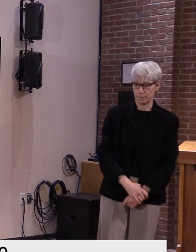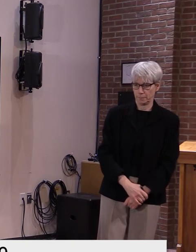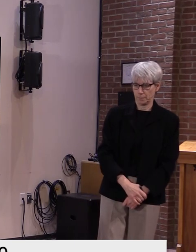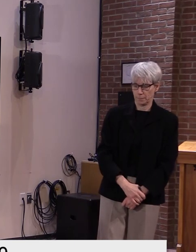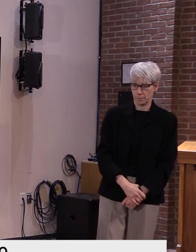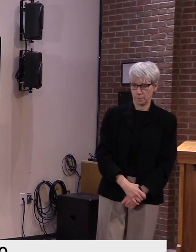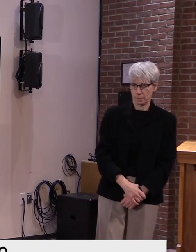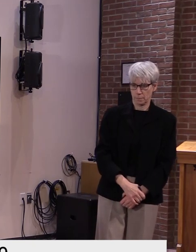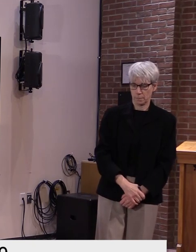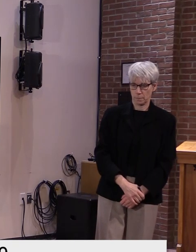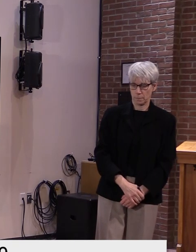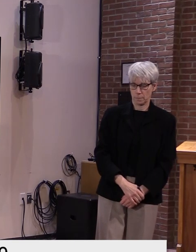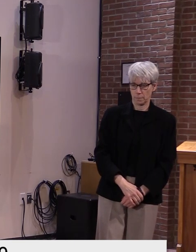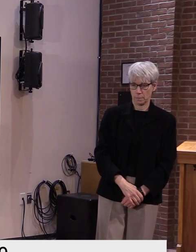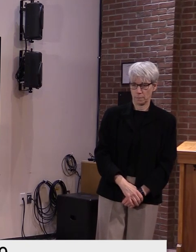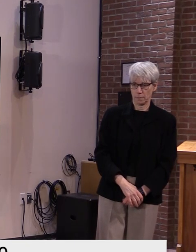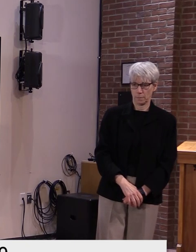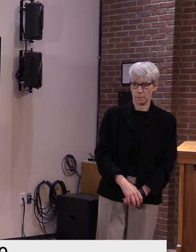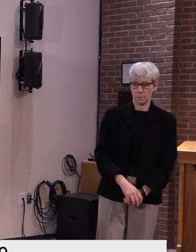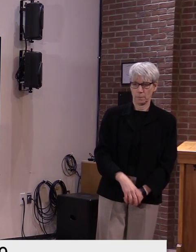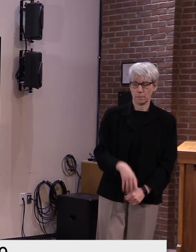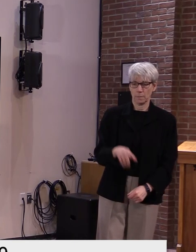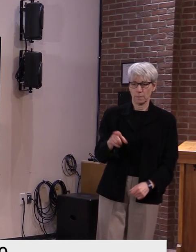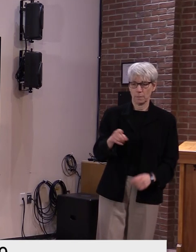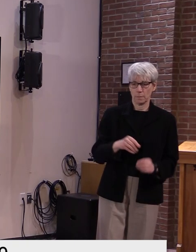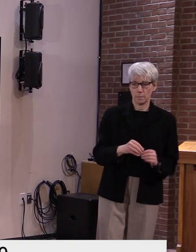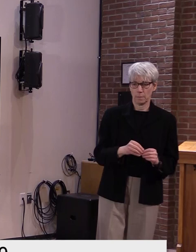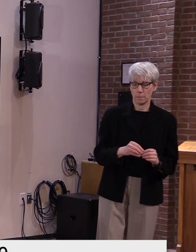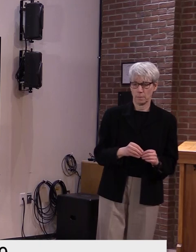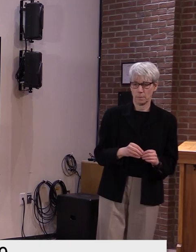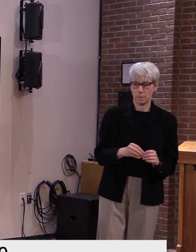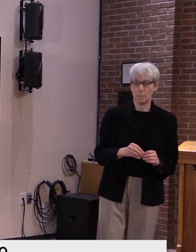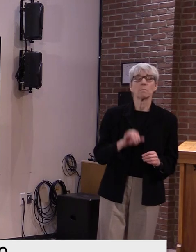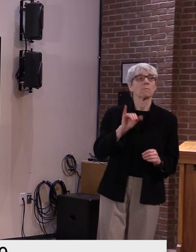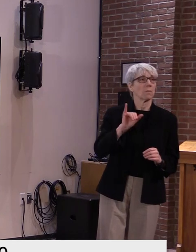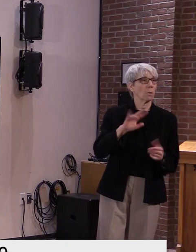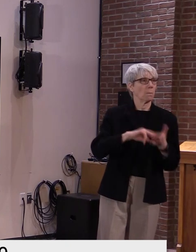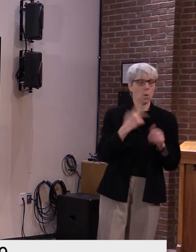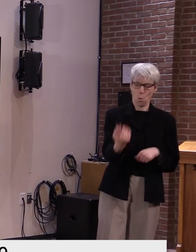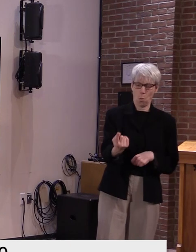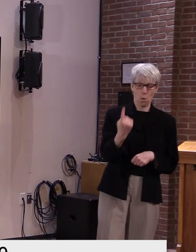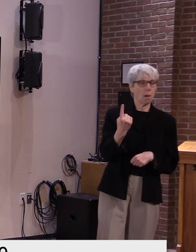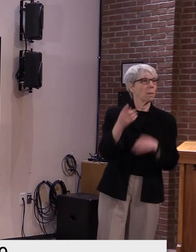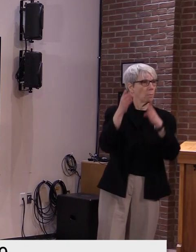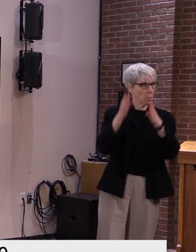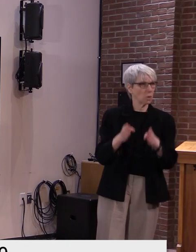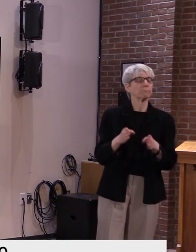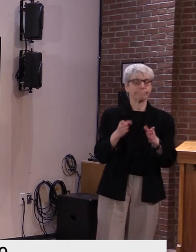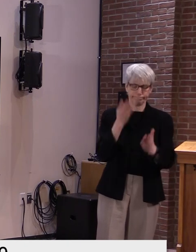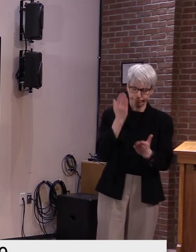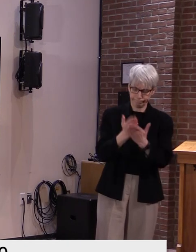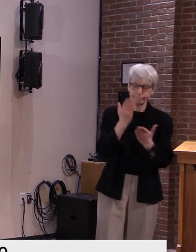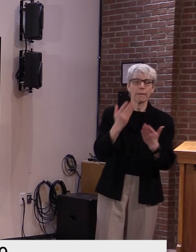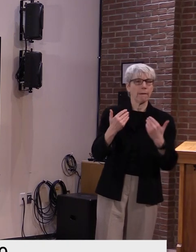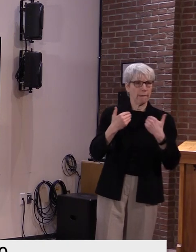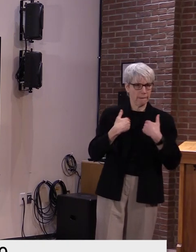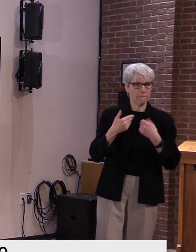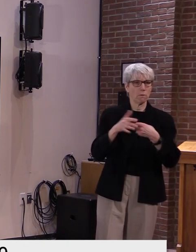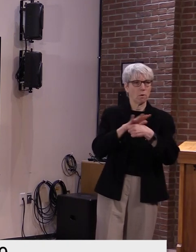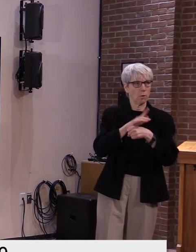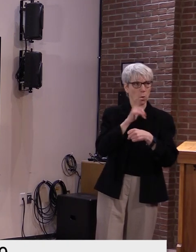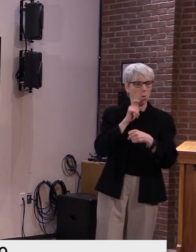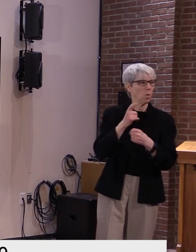Meaning there's been no positive cases other than that one from the people who are at the